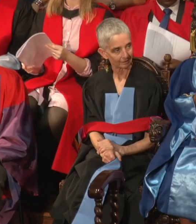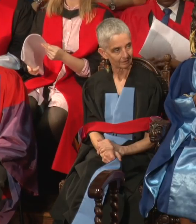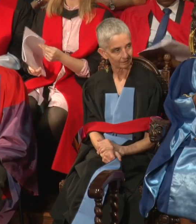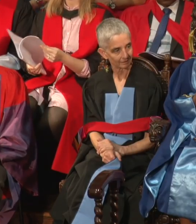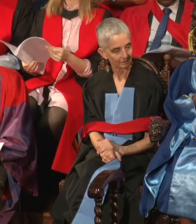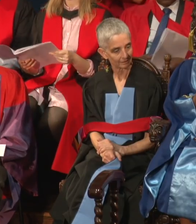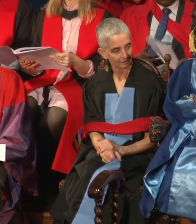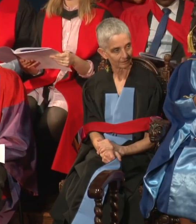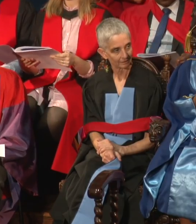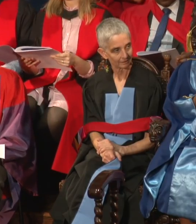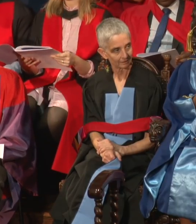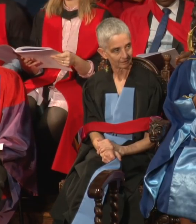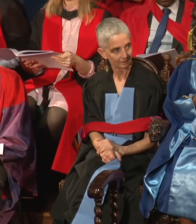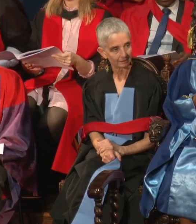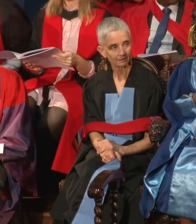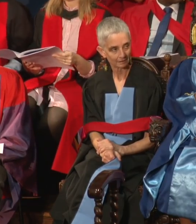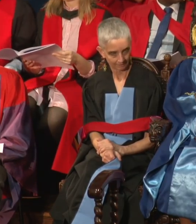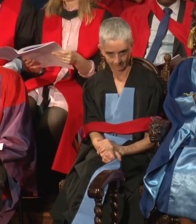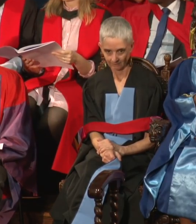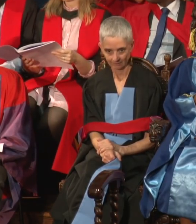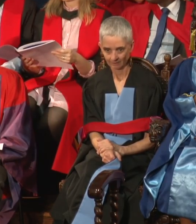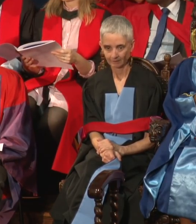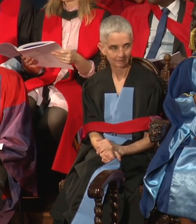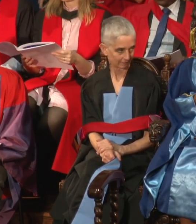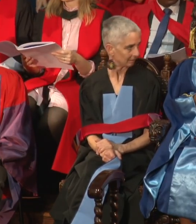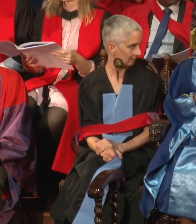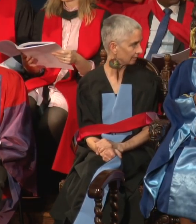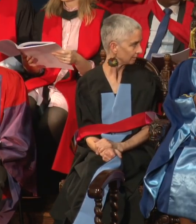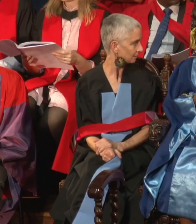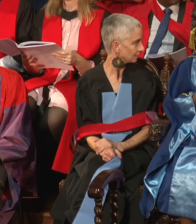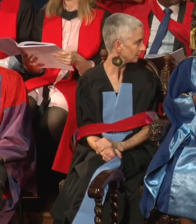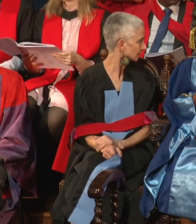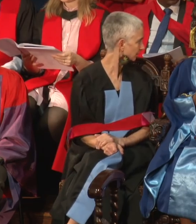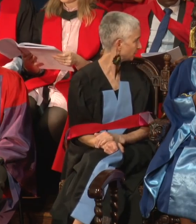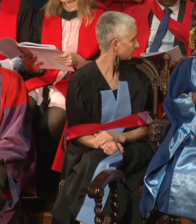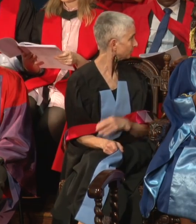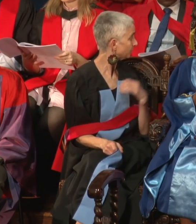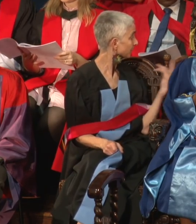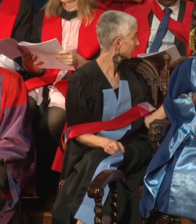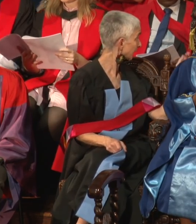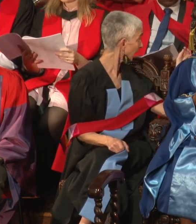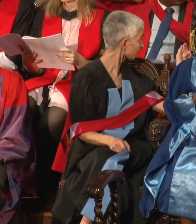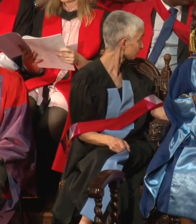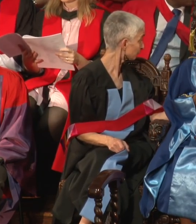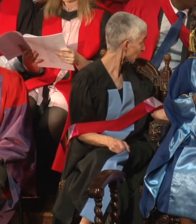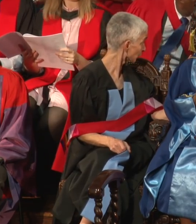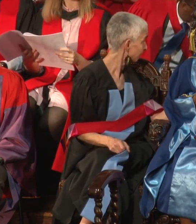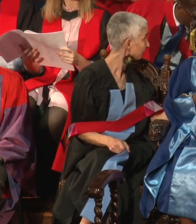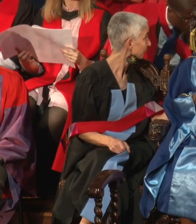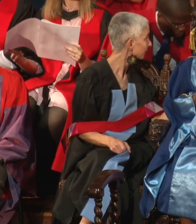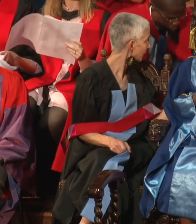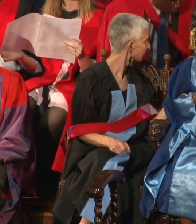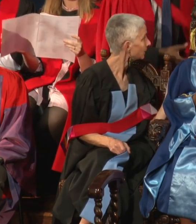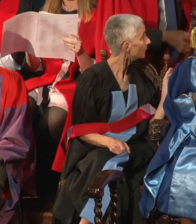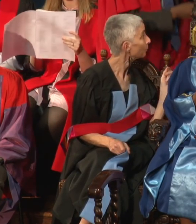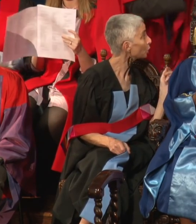certificates specified to the candidates recorded as in absentia. I shall now grant the diplomas and certificates